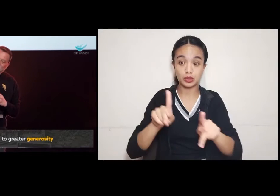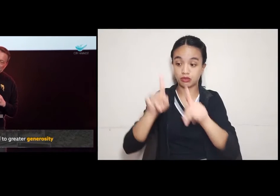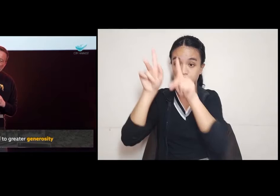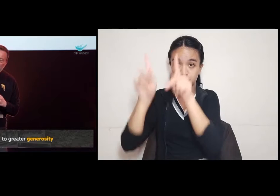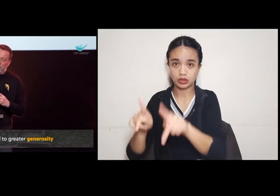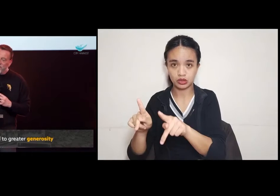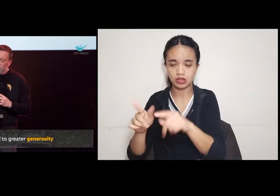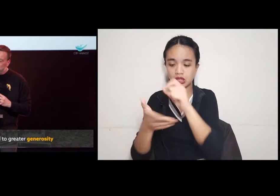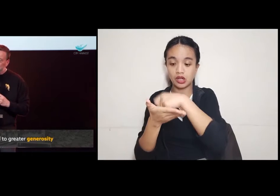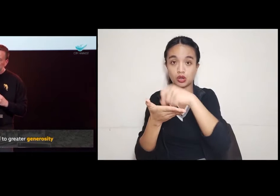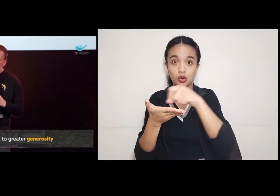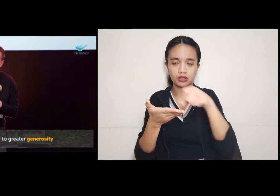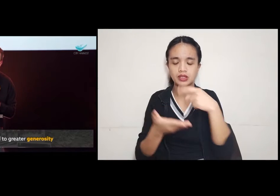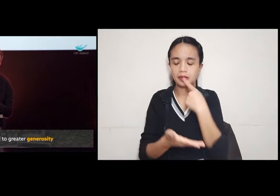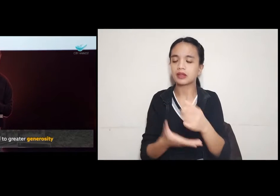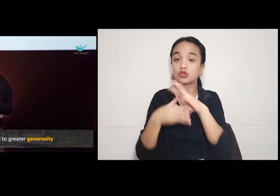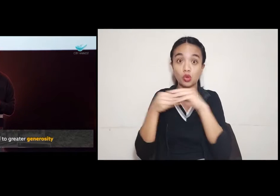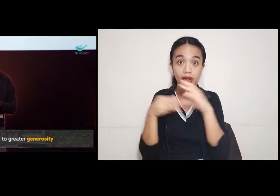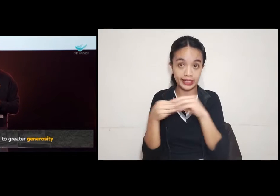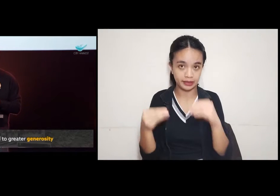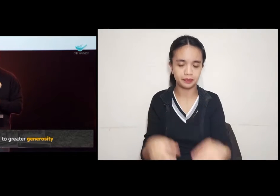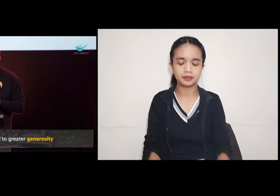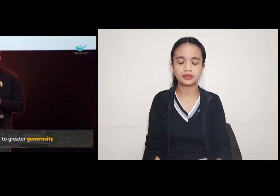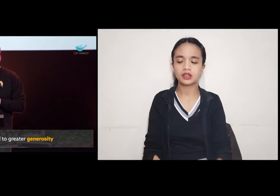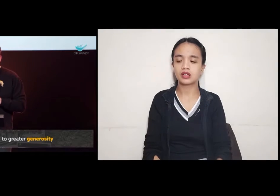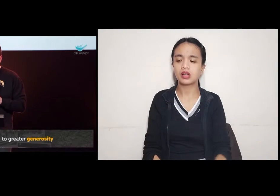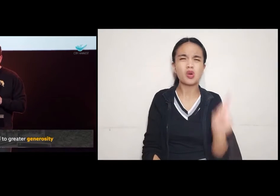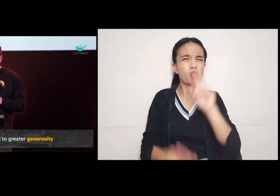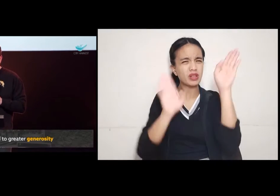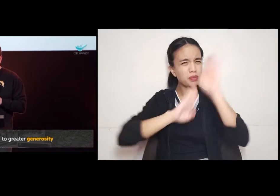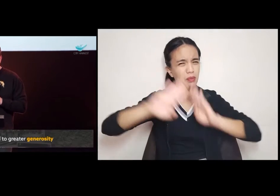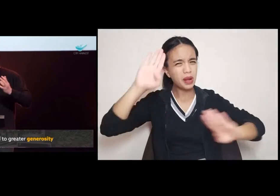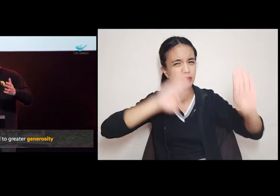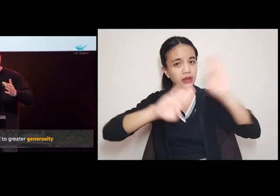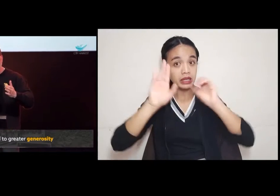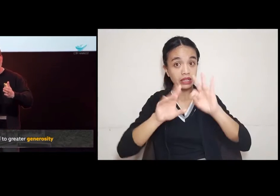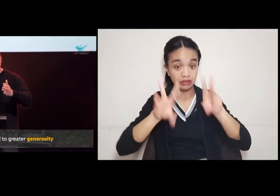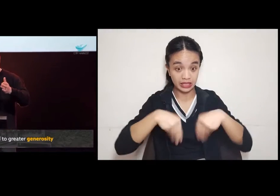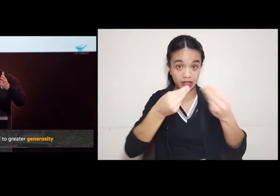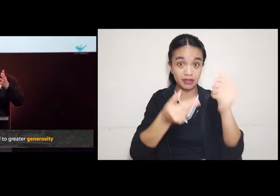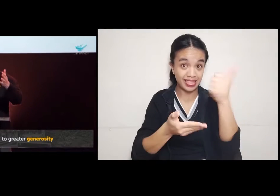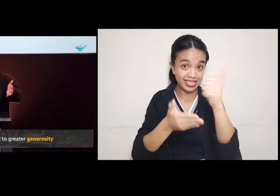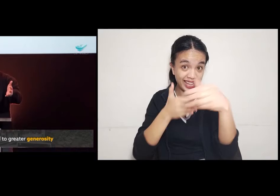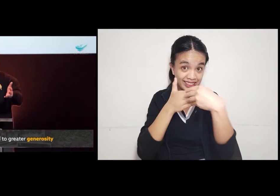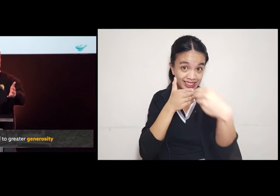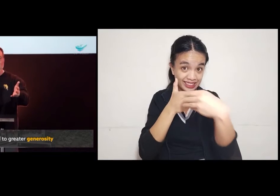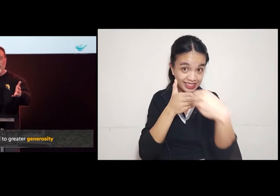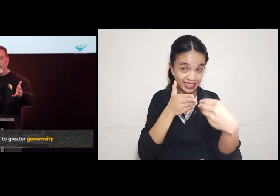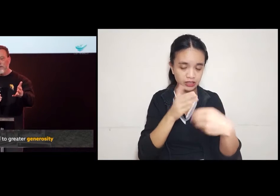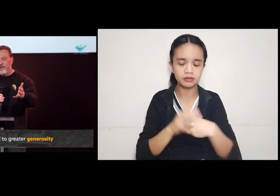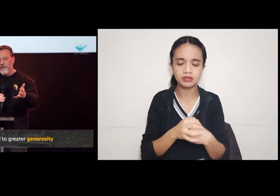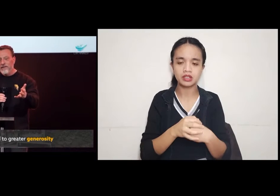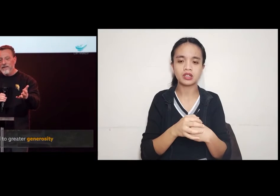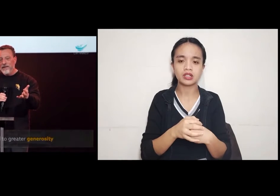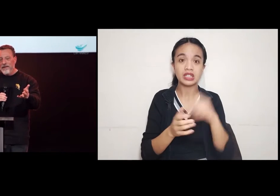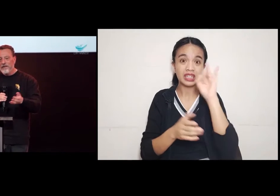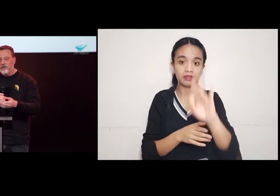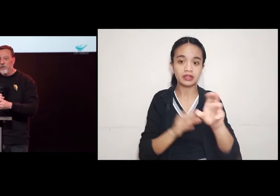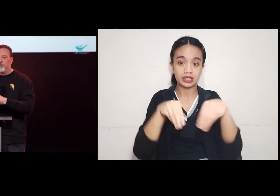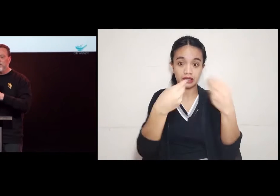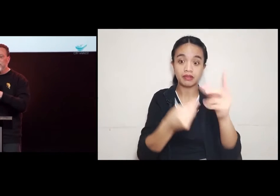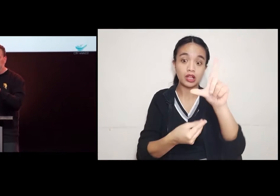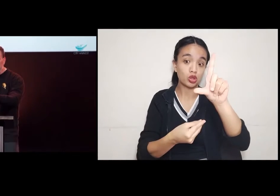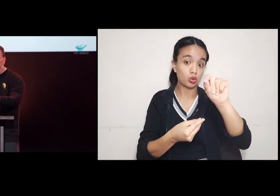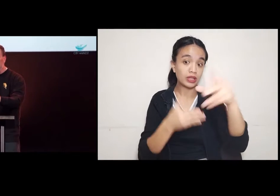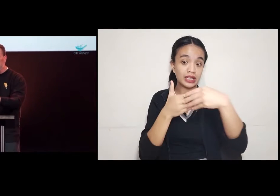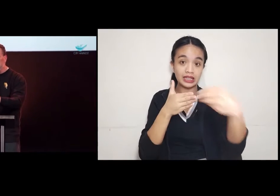The person wrote this fable, and they said, the problem is when someone gives you $10 and then